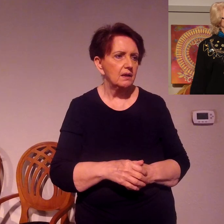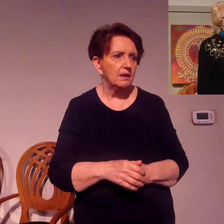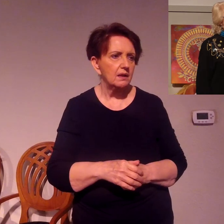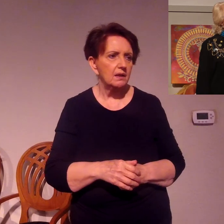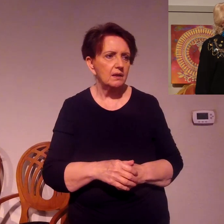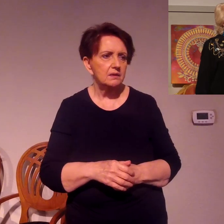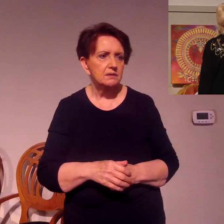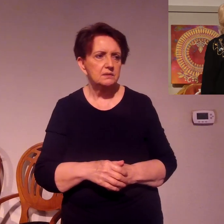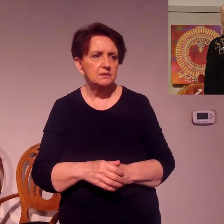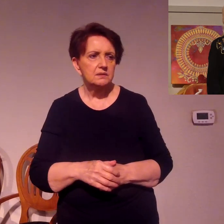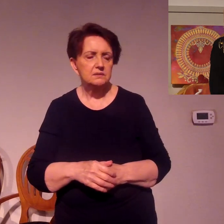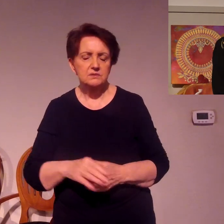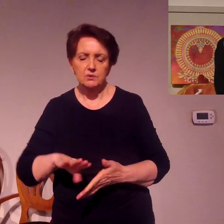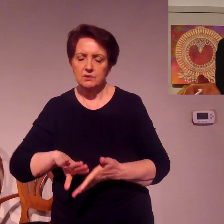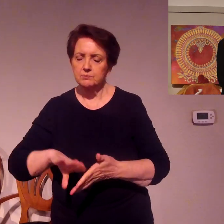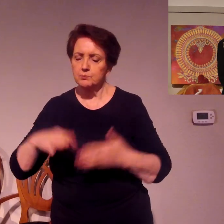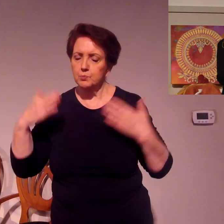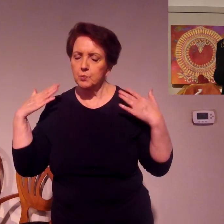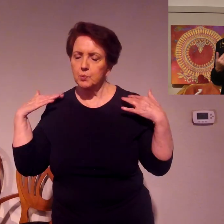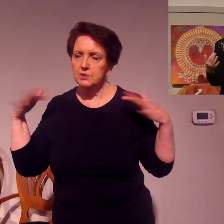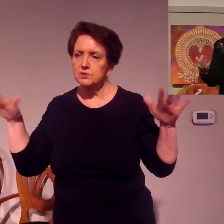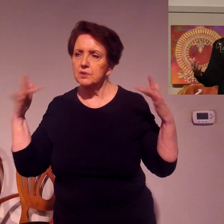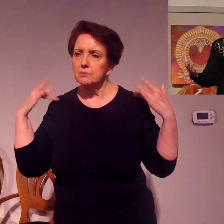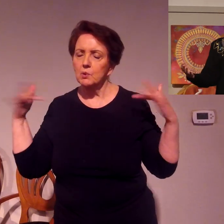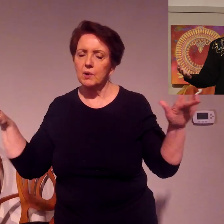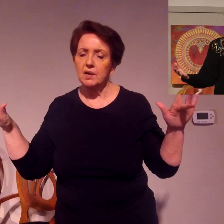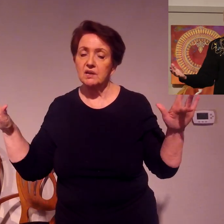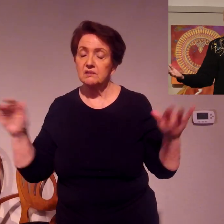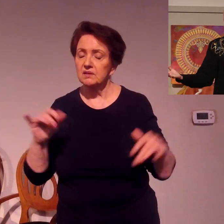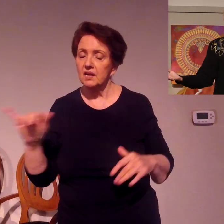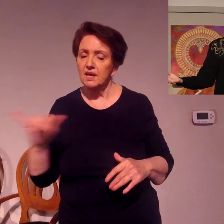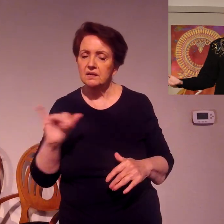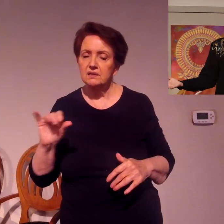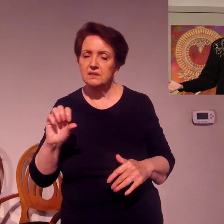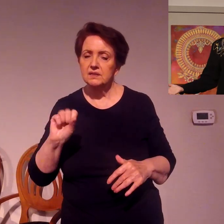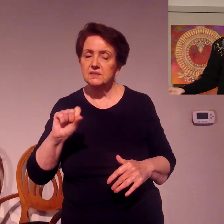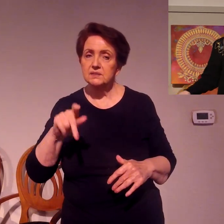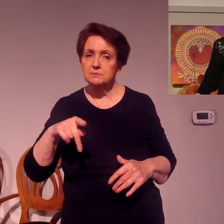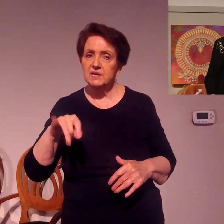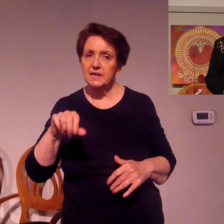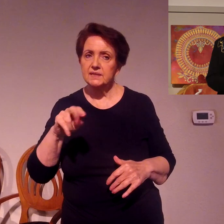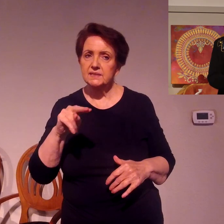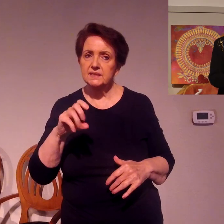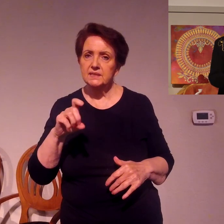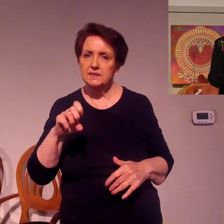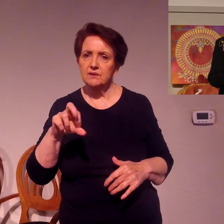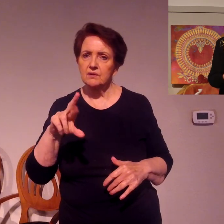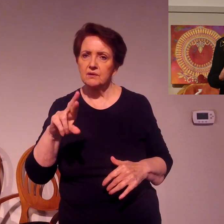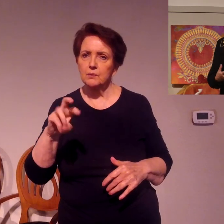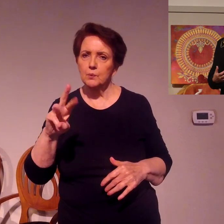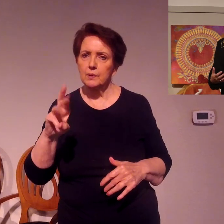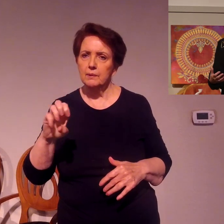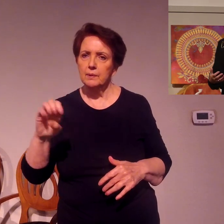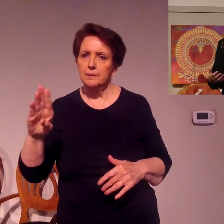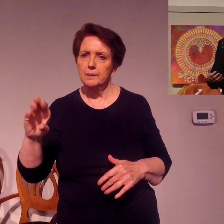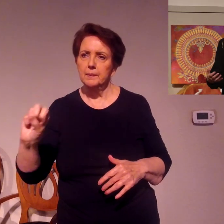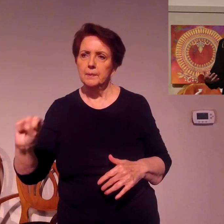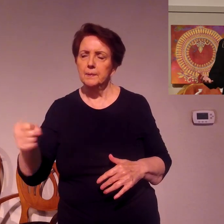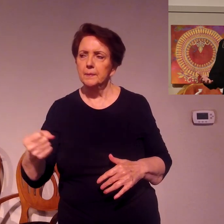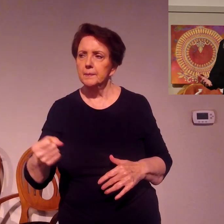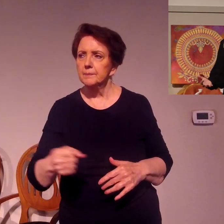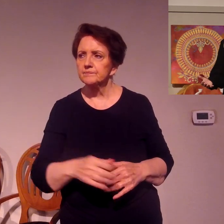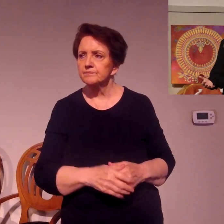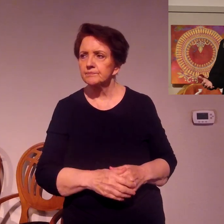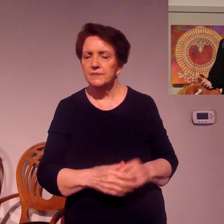So we brush them away like we brush away a cobweb, that we may reveal